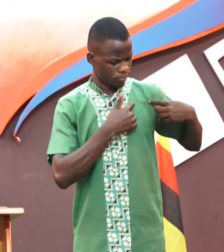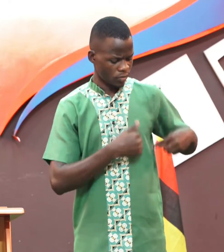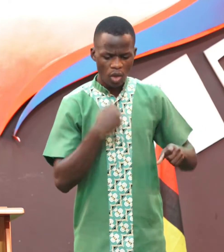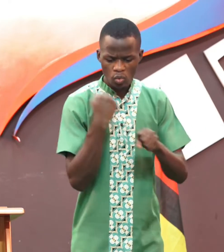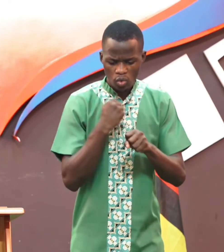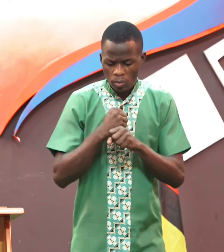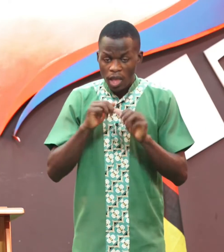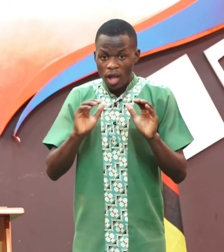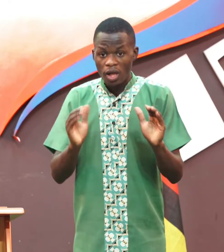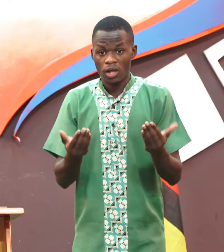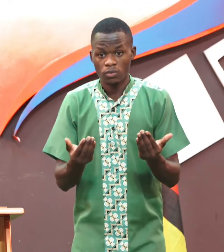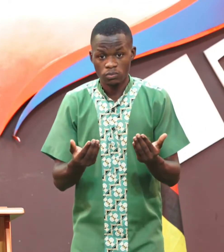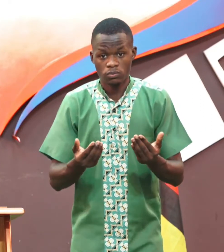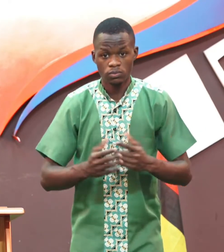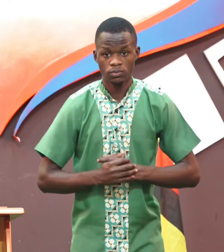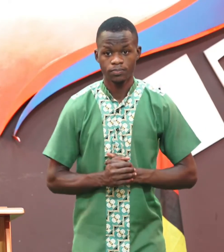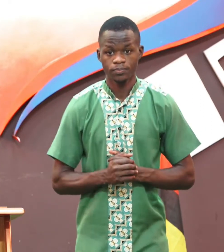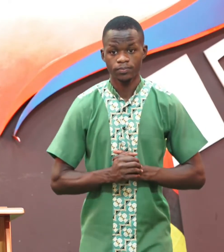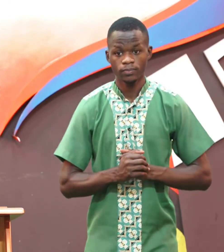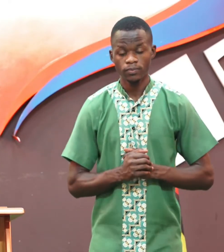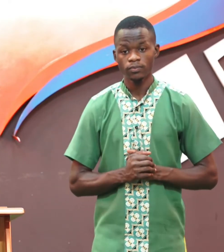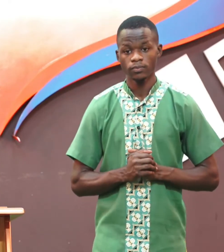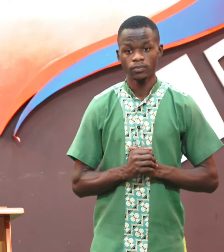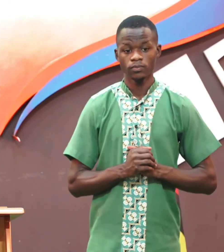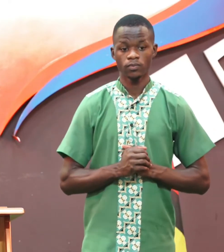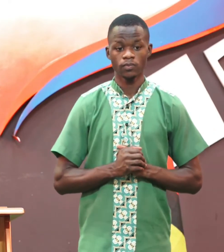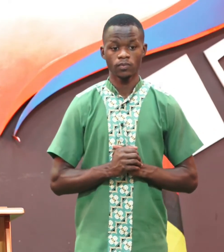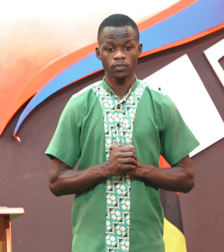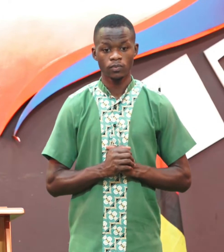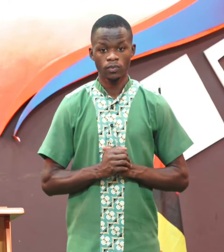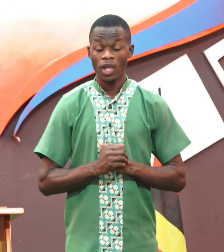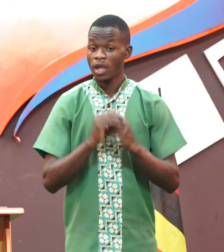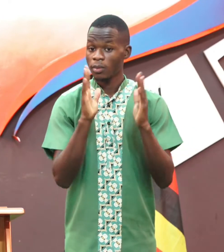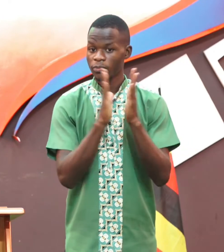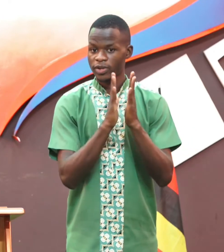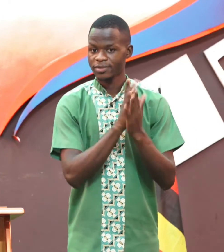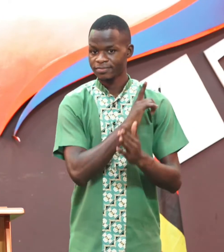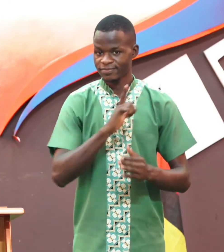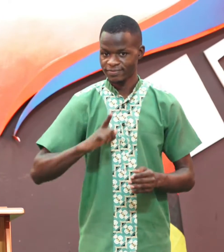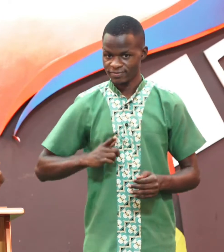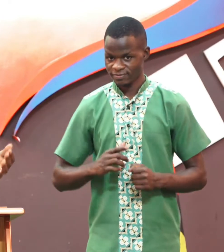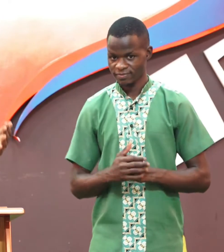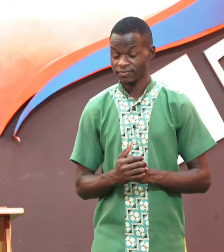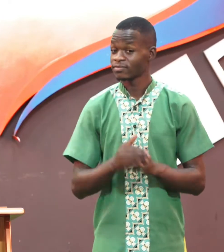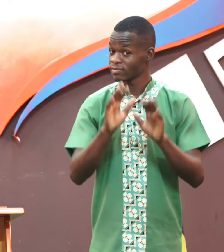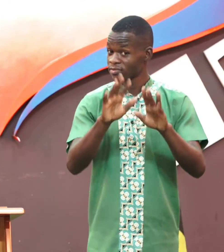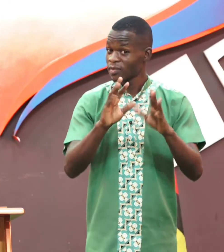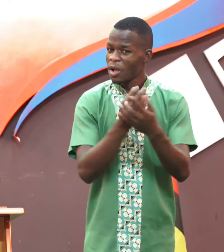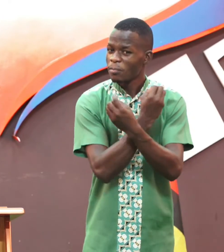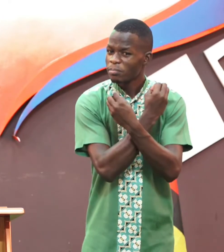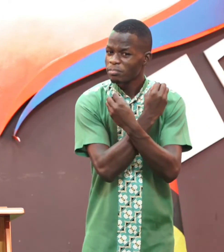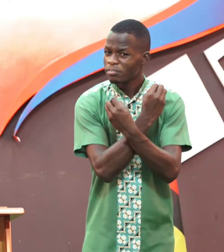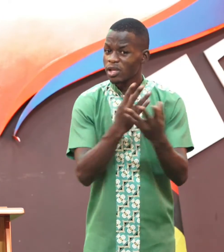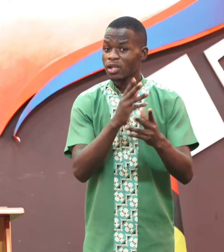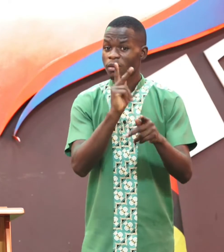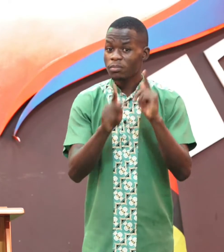it out as I've heard it or as I feel it, how will their hearts be affected of those Mukama feebaziwe. Amen. Abantu bangi nnyo abamenye